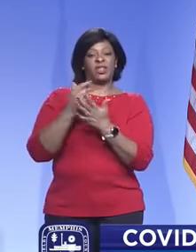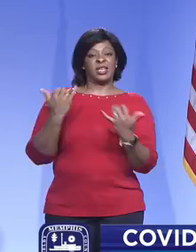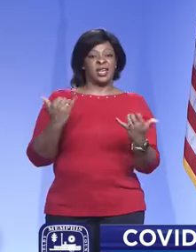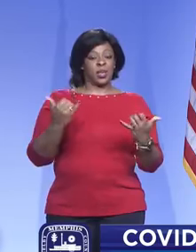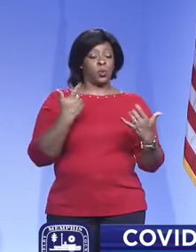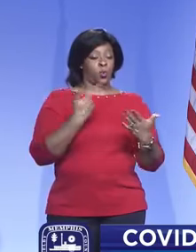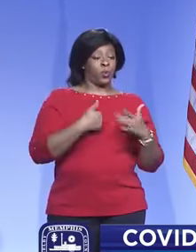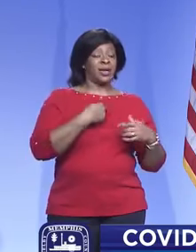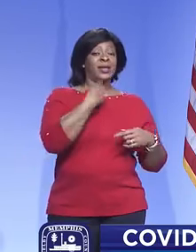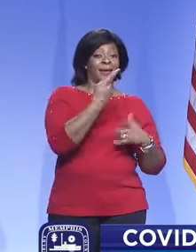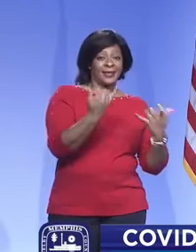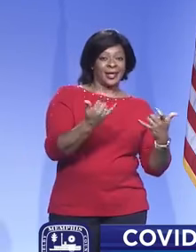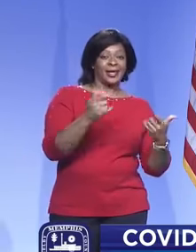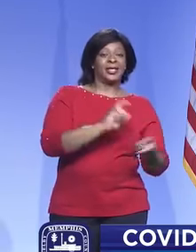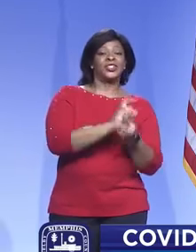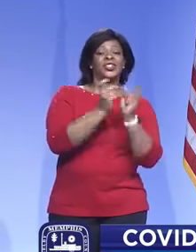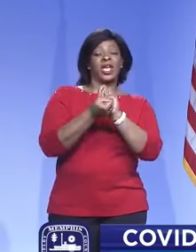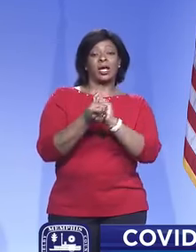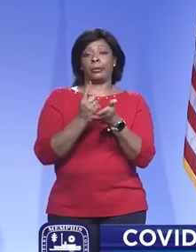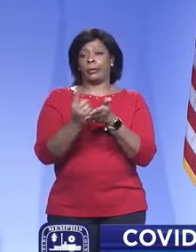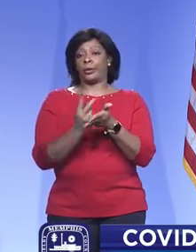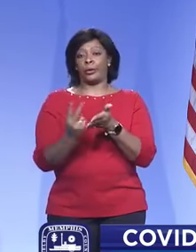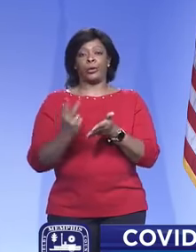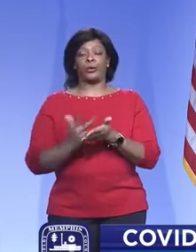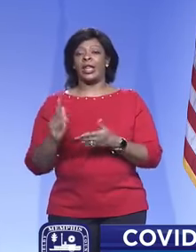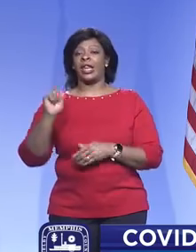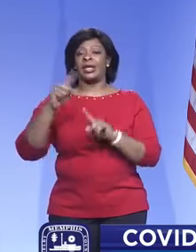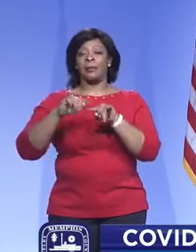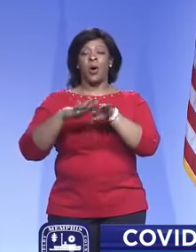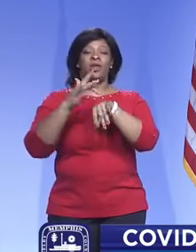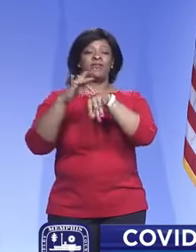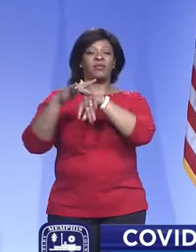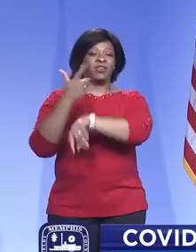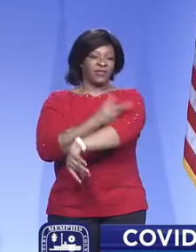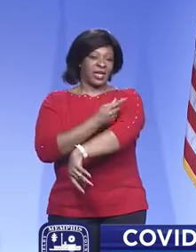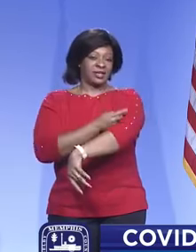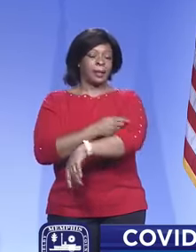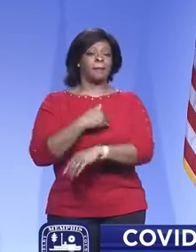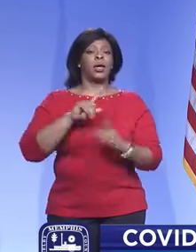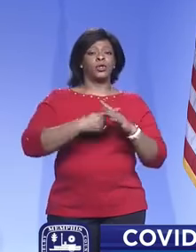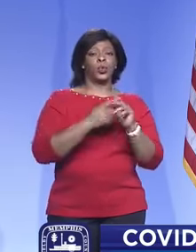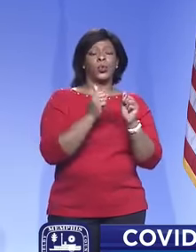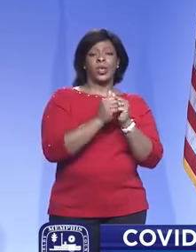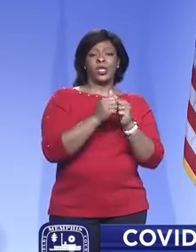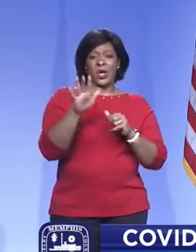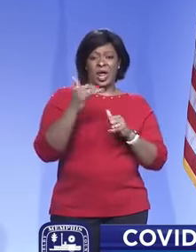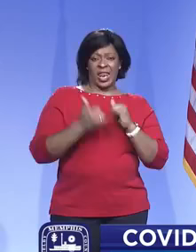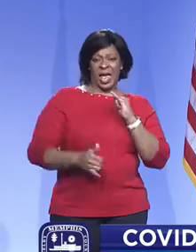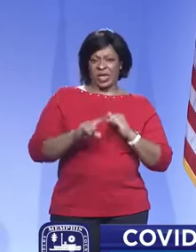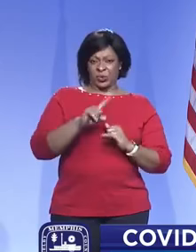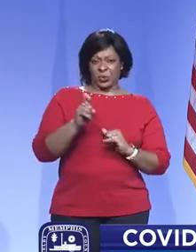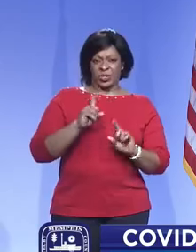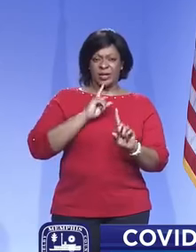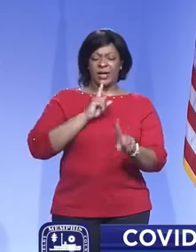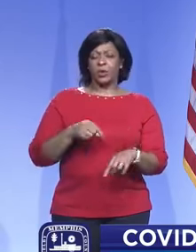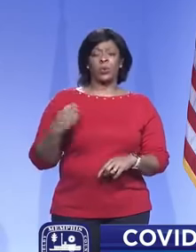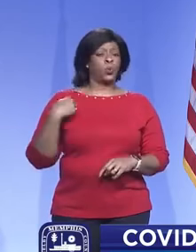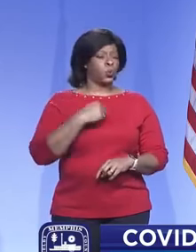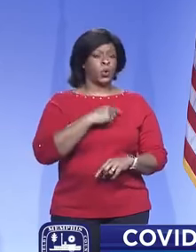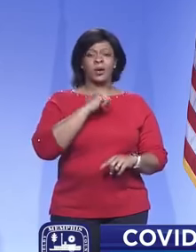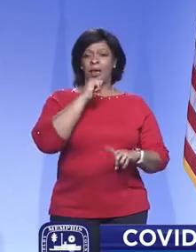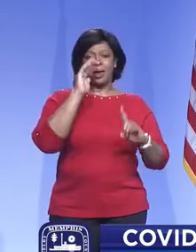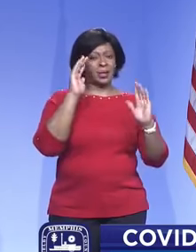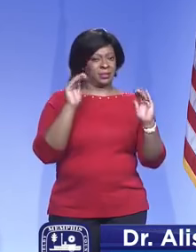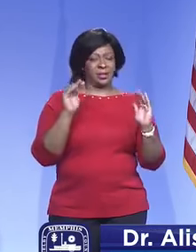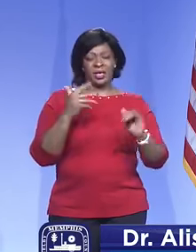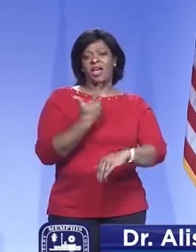could change in a few weeks based on vaccine availability. I'll start with your last question first. We don't